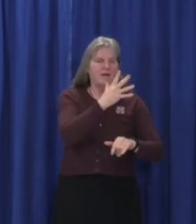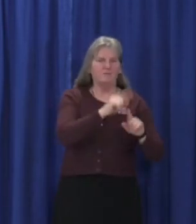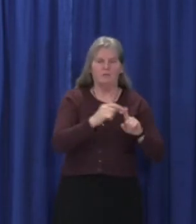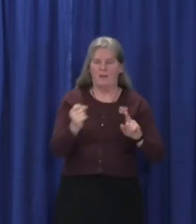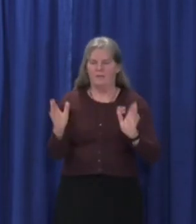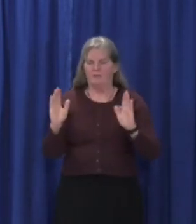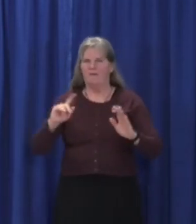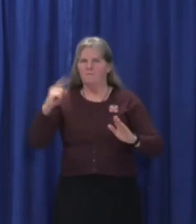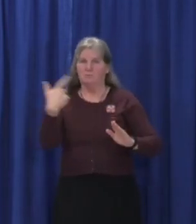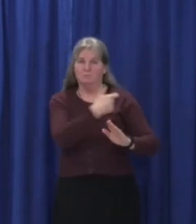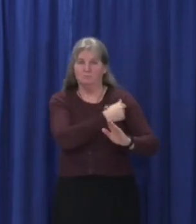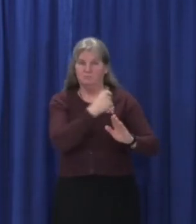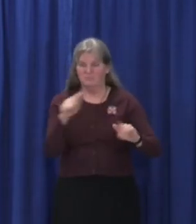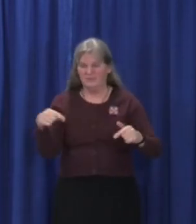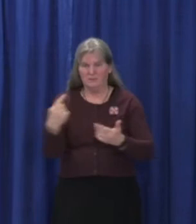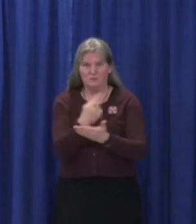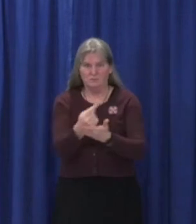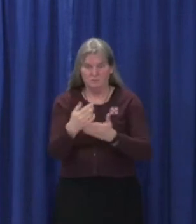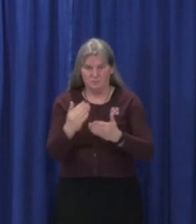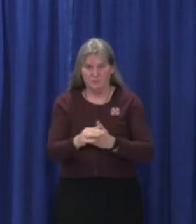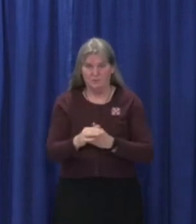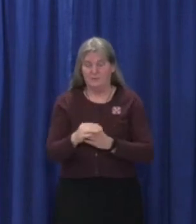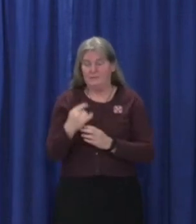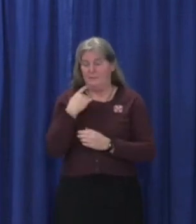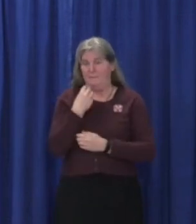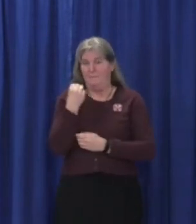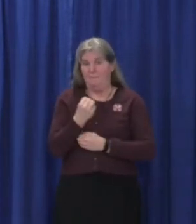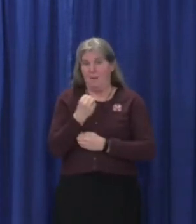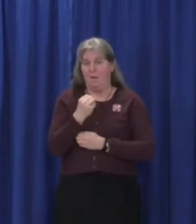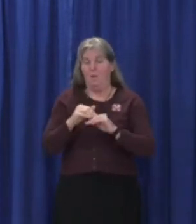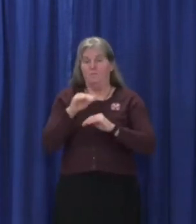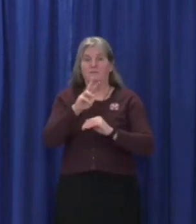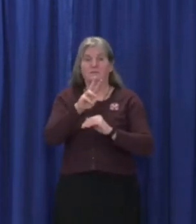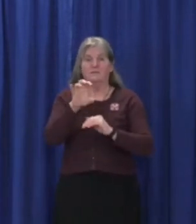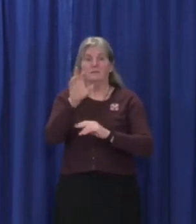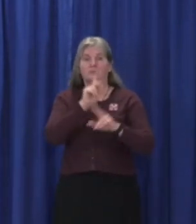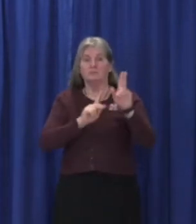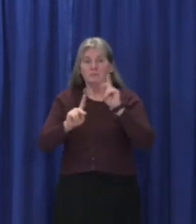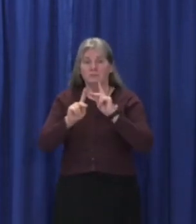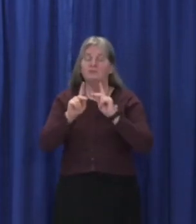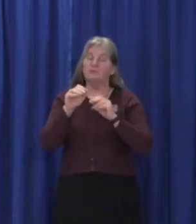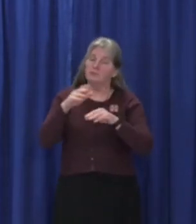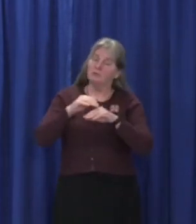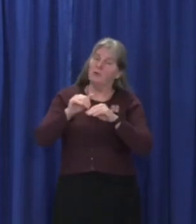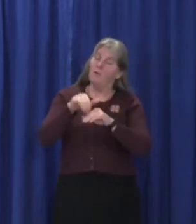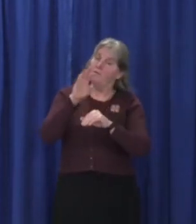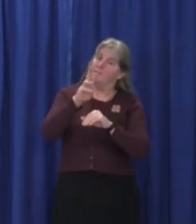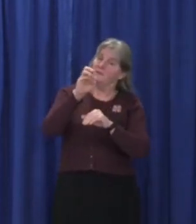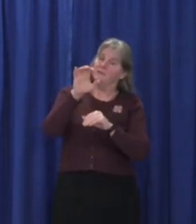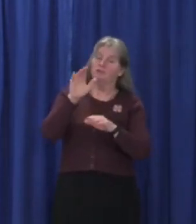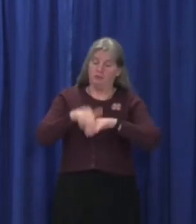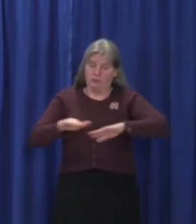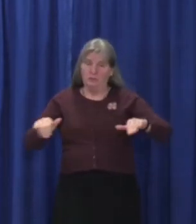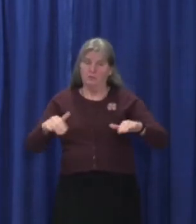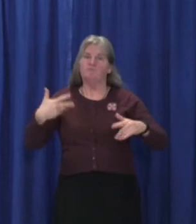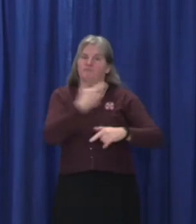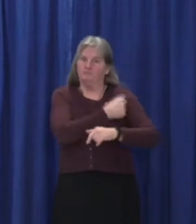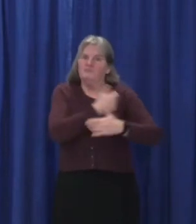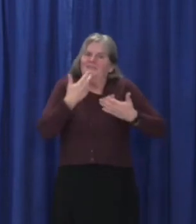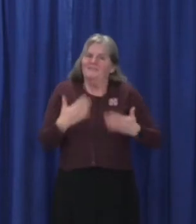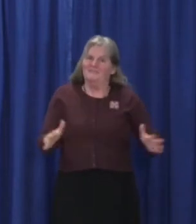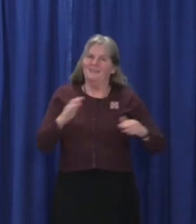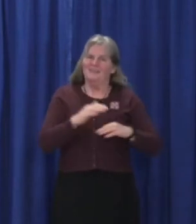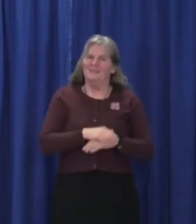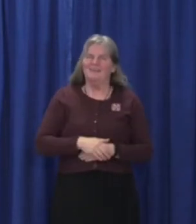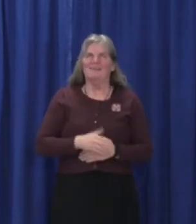with their first shots. As of Monday, more than 600 children have already received their first shot. I know that